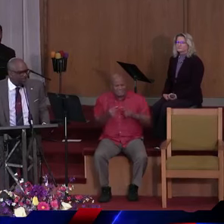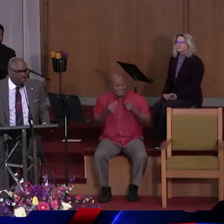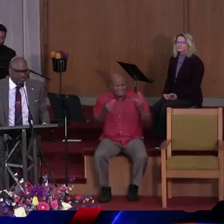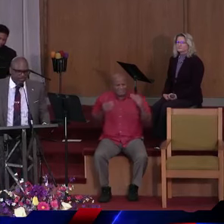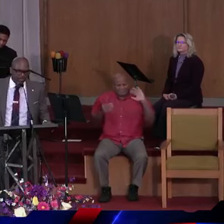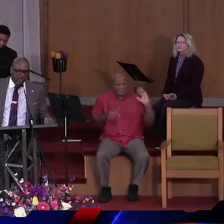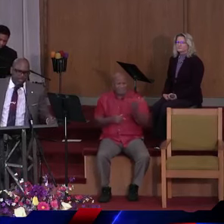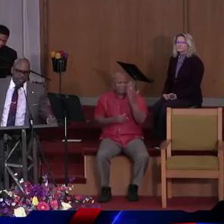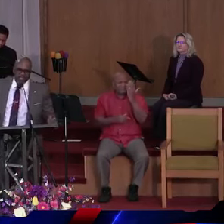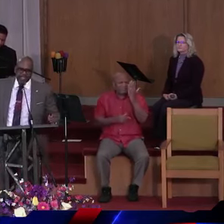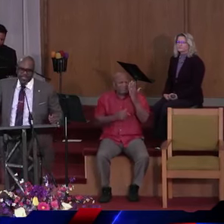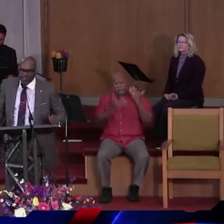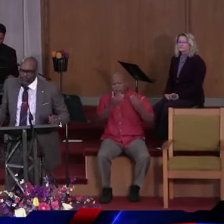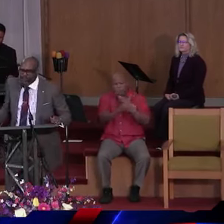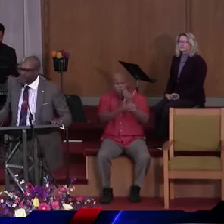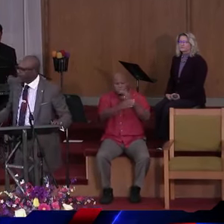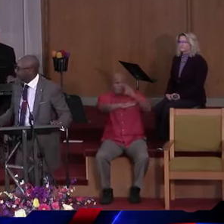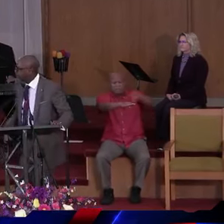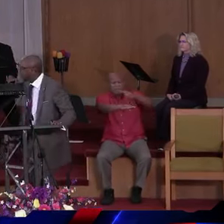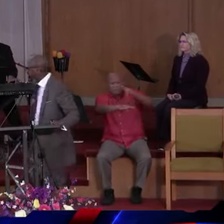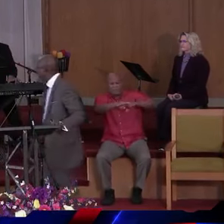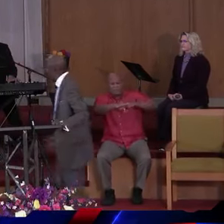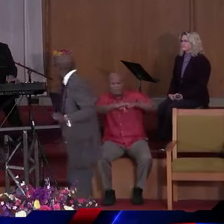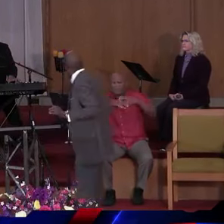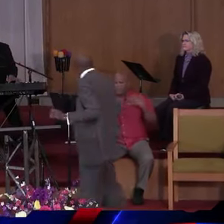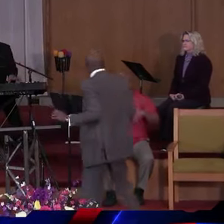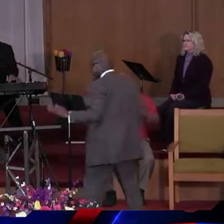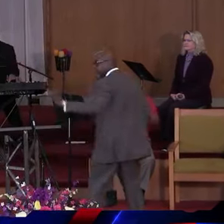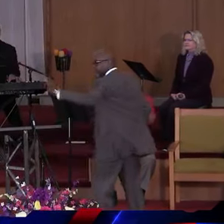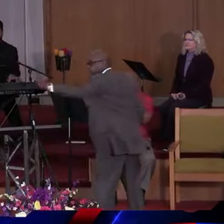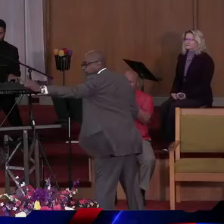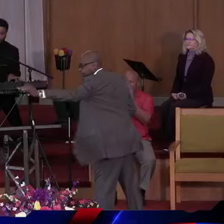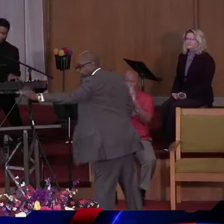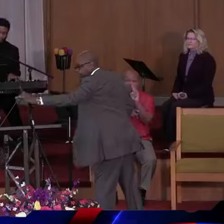Amen. Sister Bev's going to lead us in prayer.